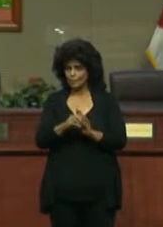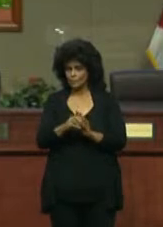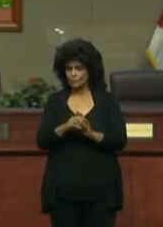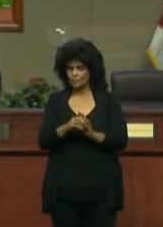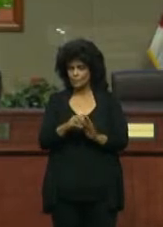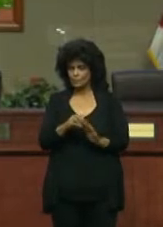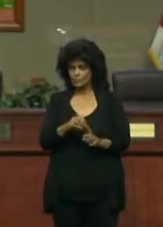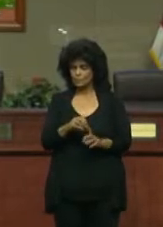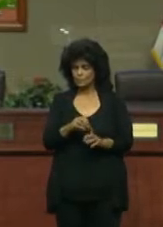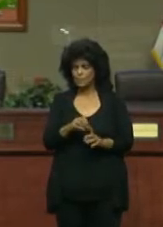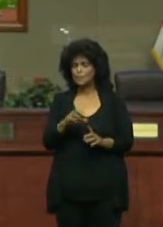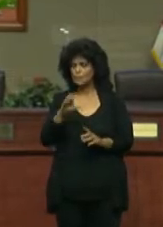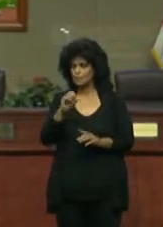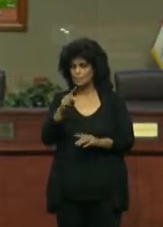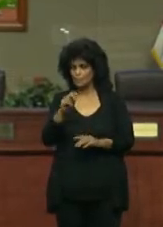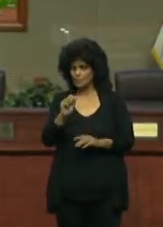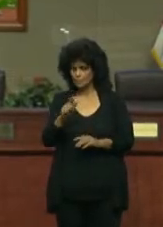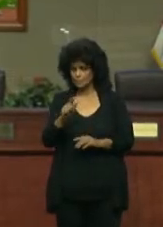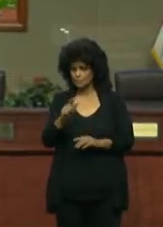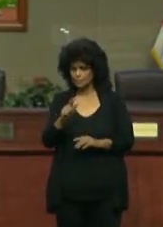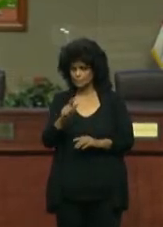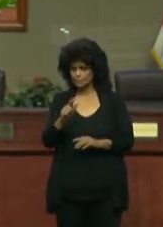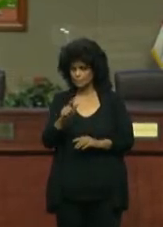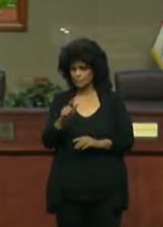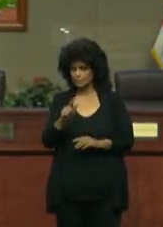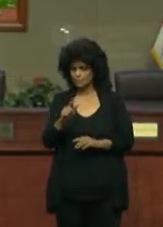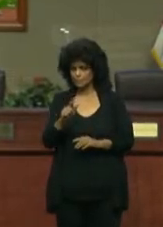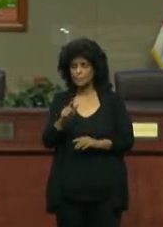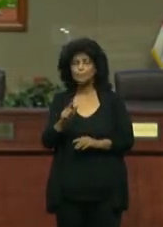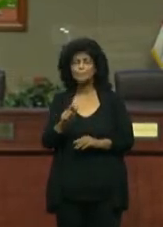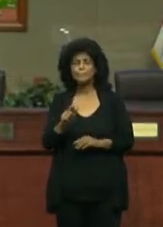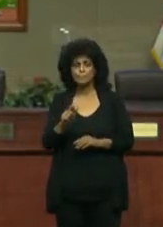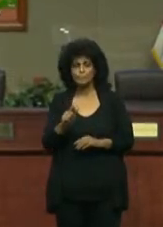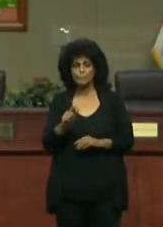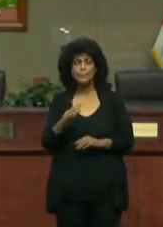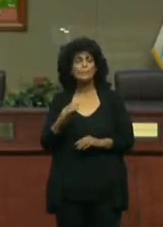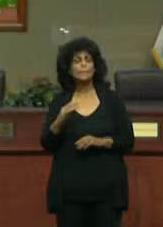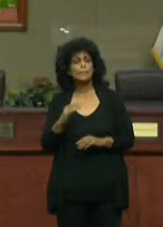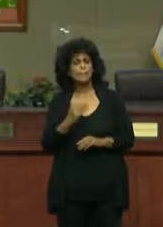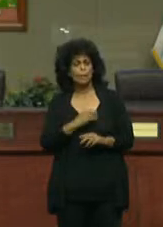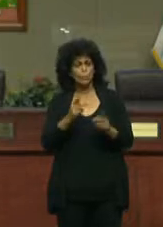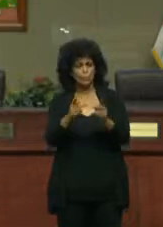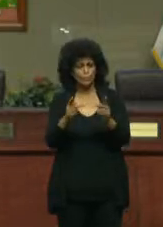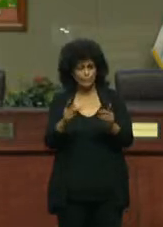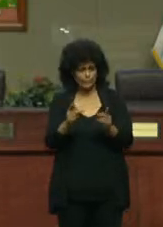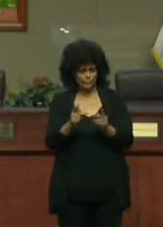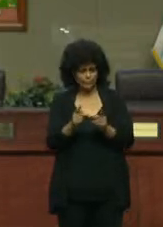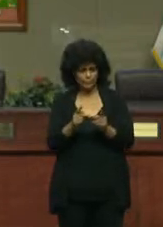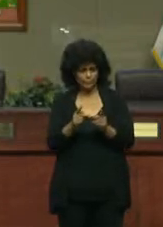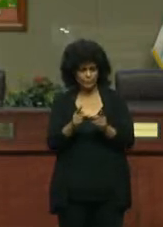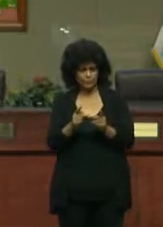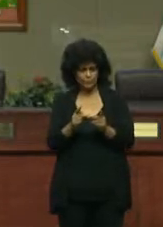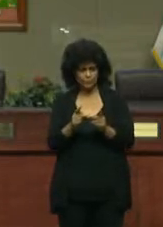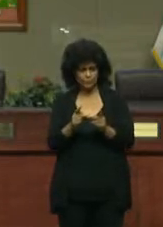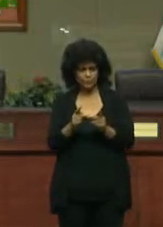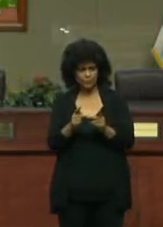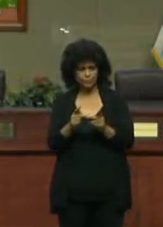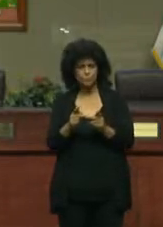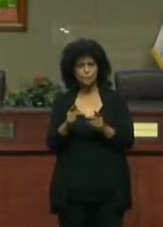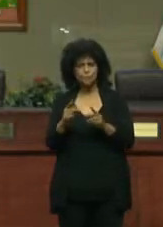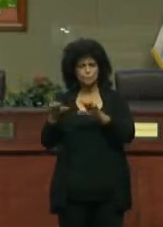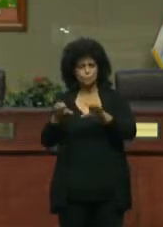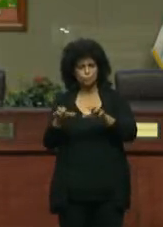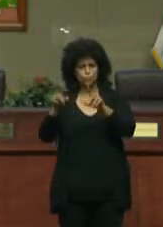our testing numbers, or our testing sites end on the 31st of May,